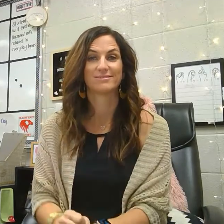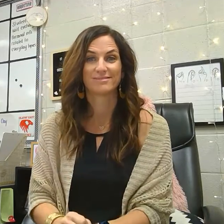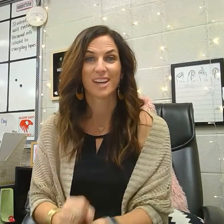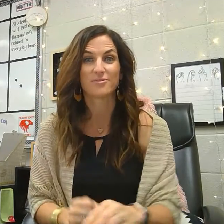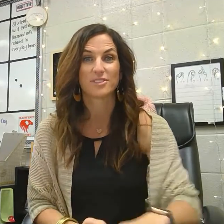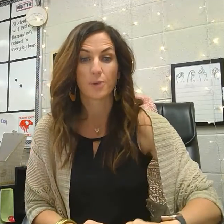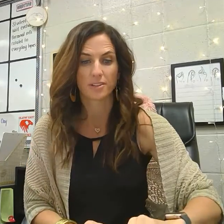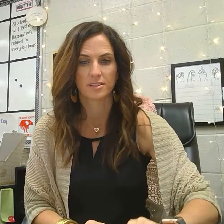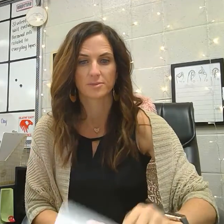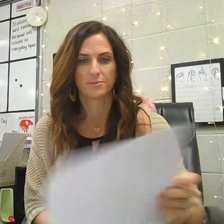Okay, let's practice.